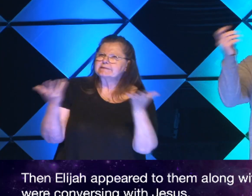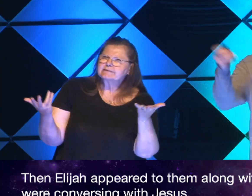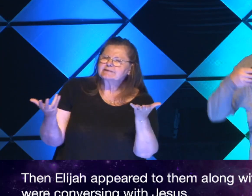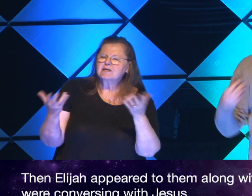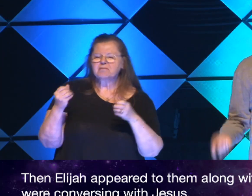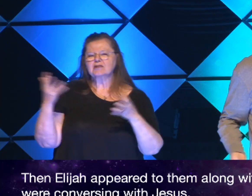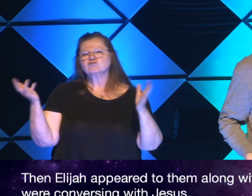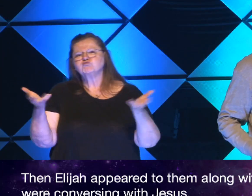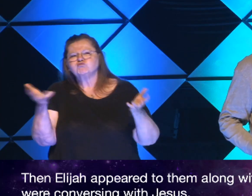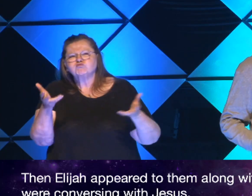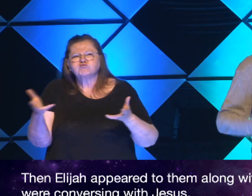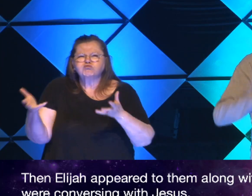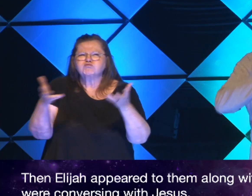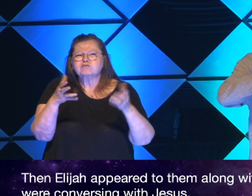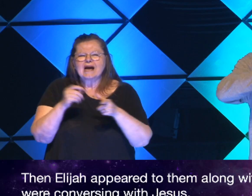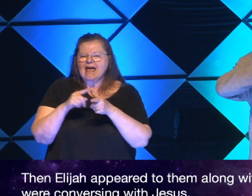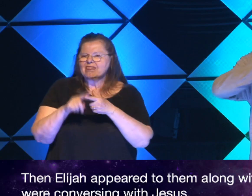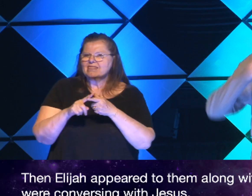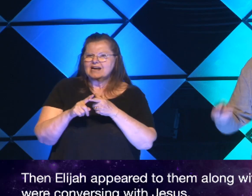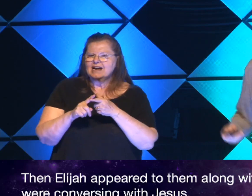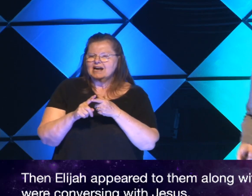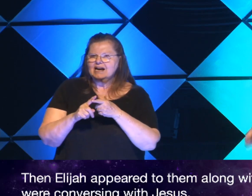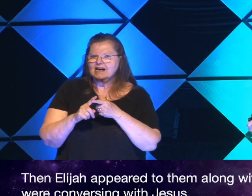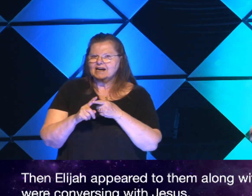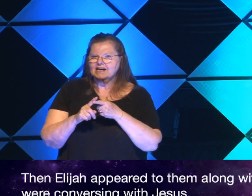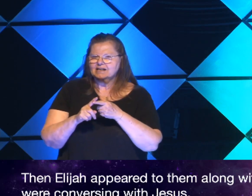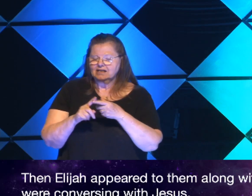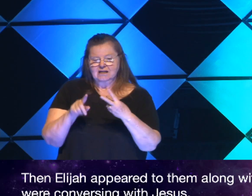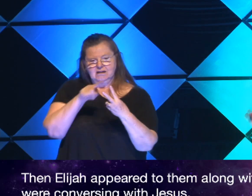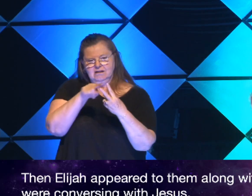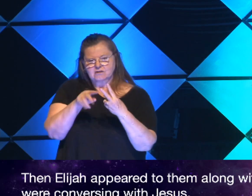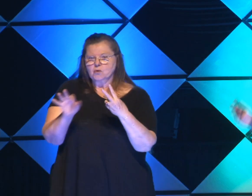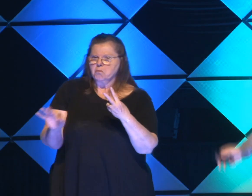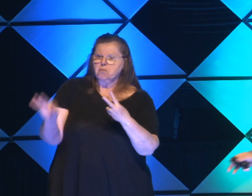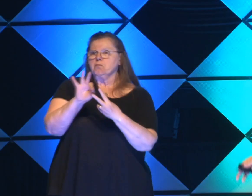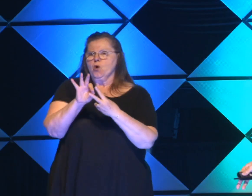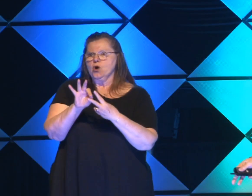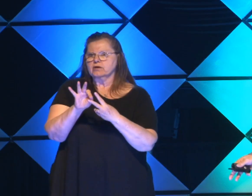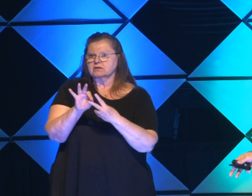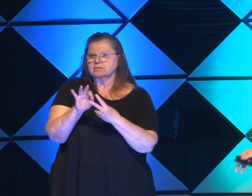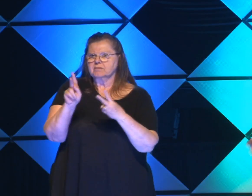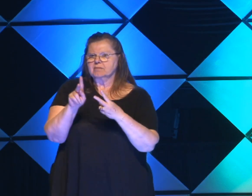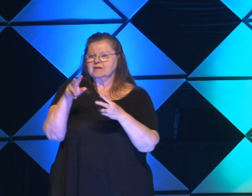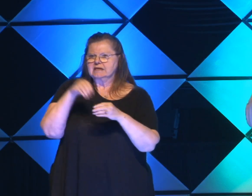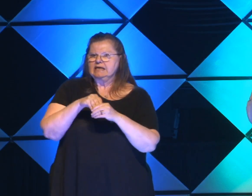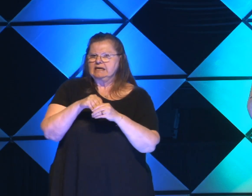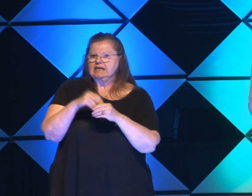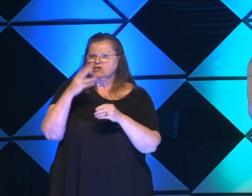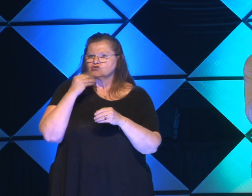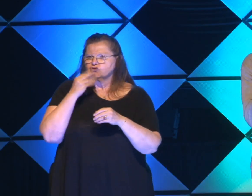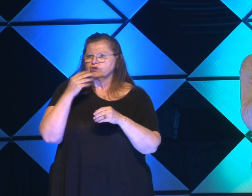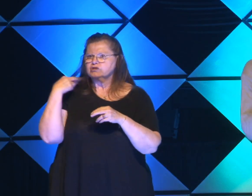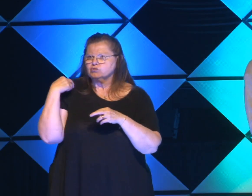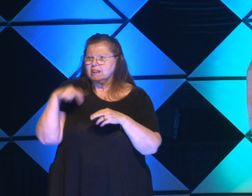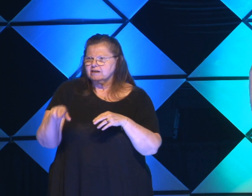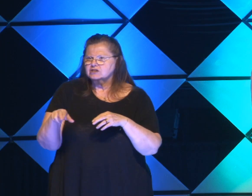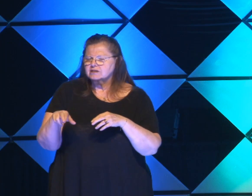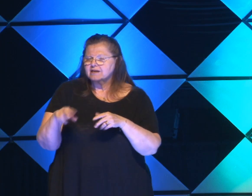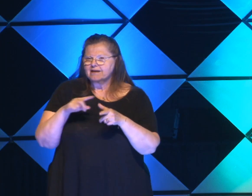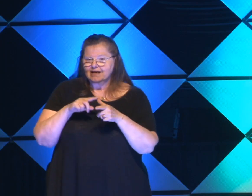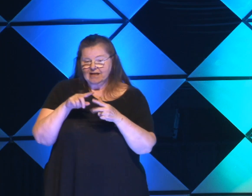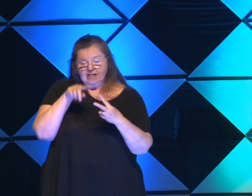a discourse talking, and it's two very prominent figures in ancient Israelite religion that around their